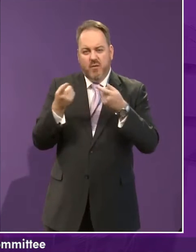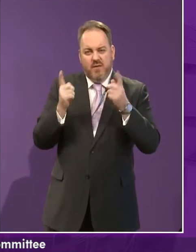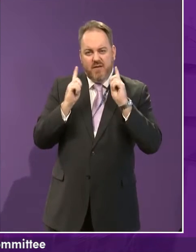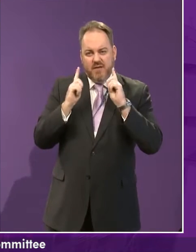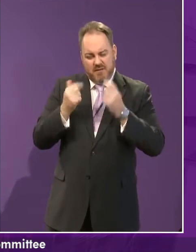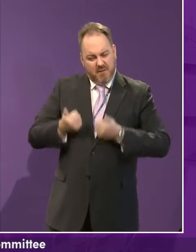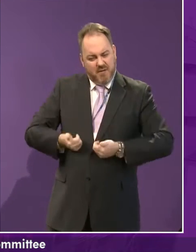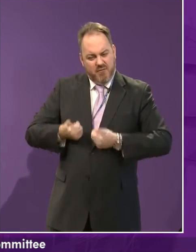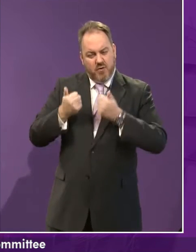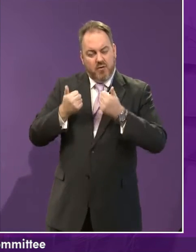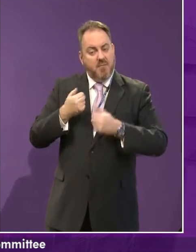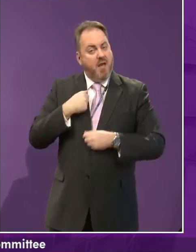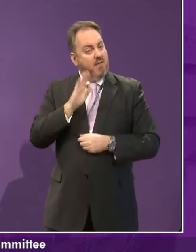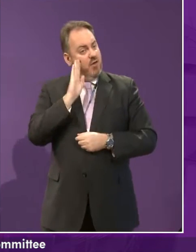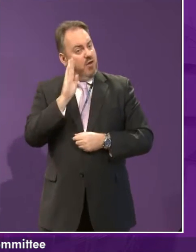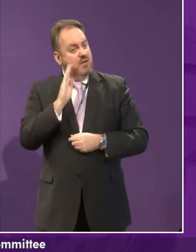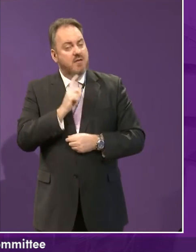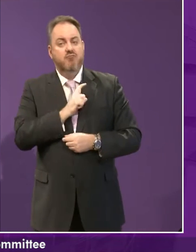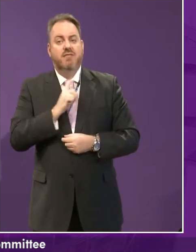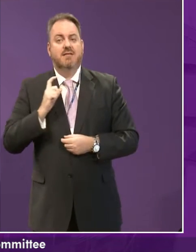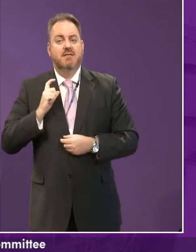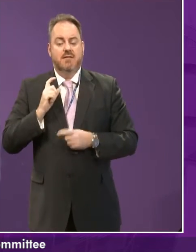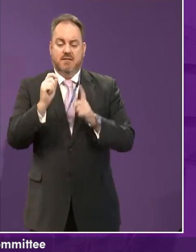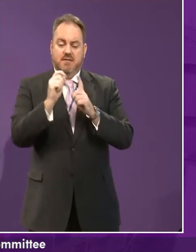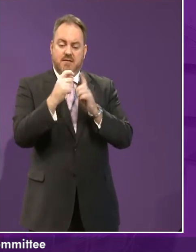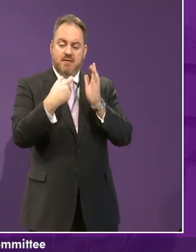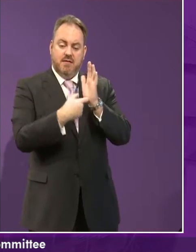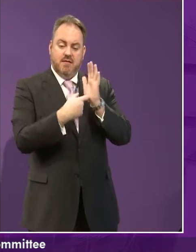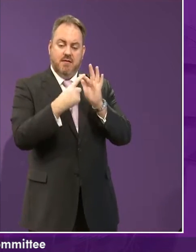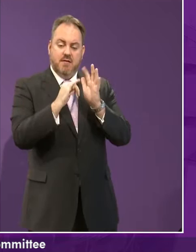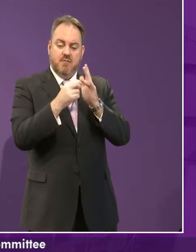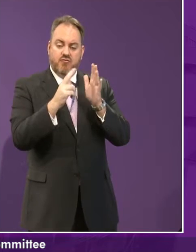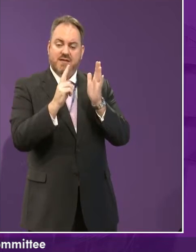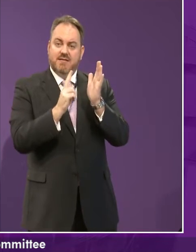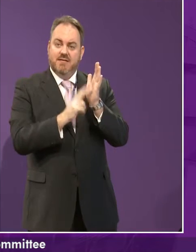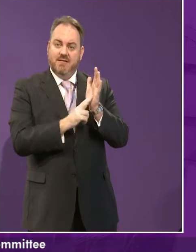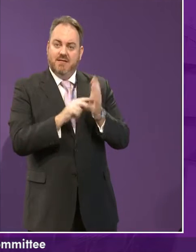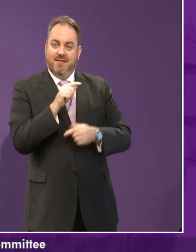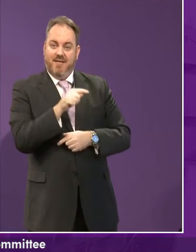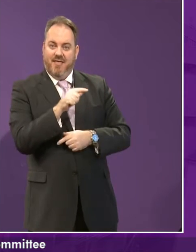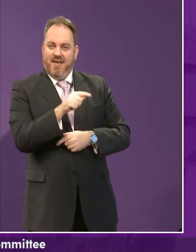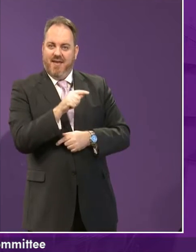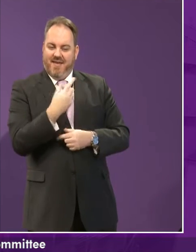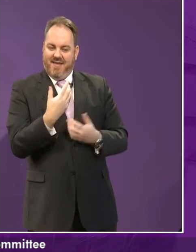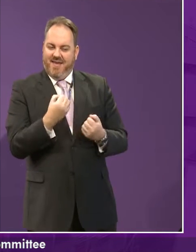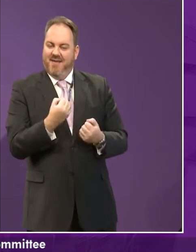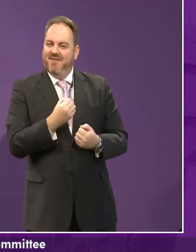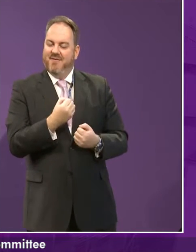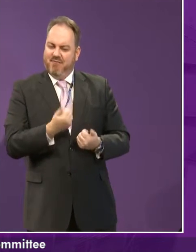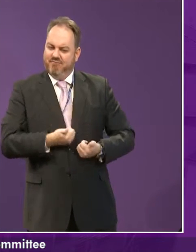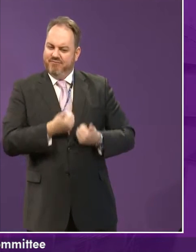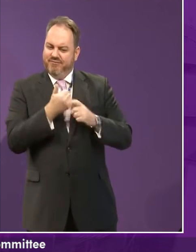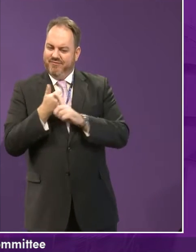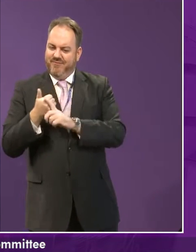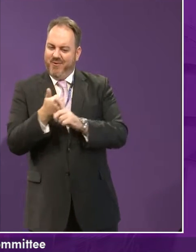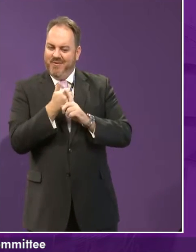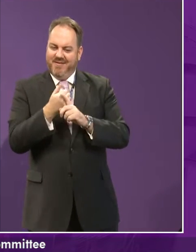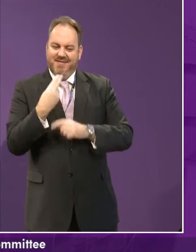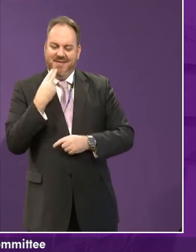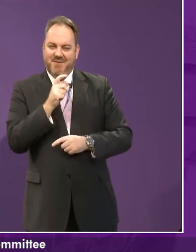that came back to us was Preston, and part of that was because they reached a critical mass where, because students with hearing